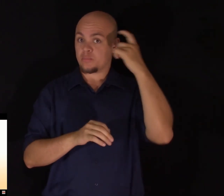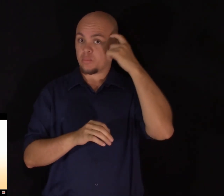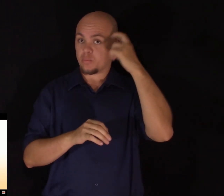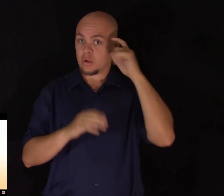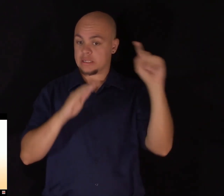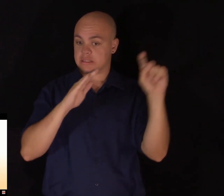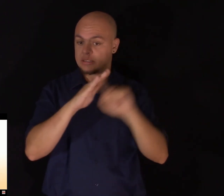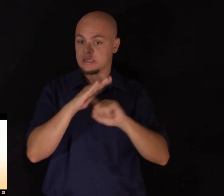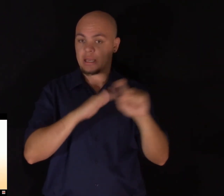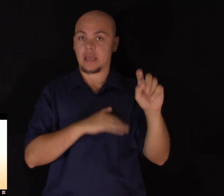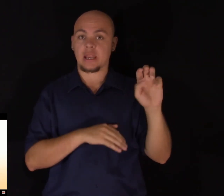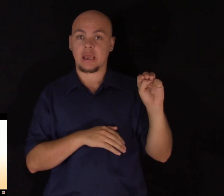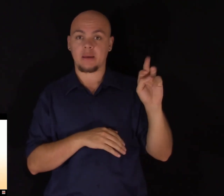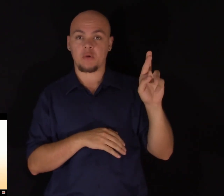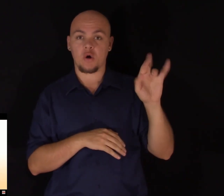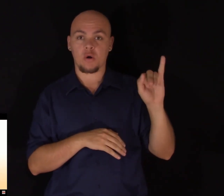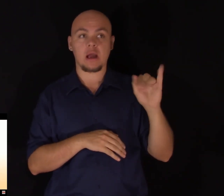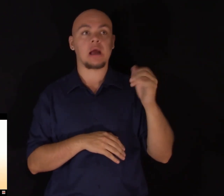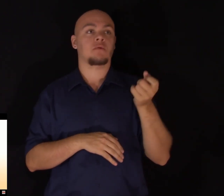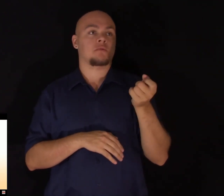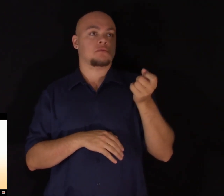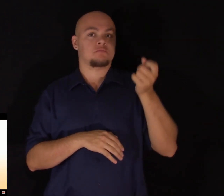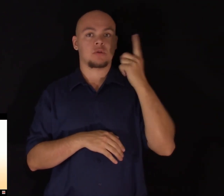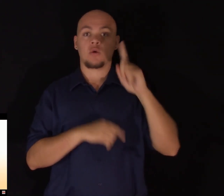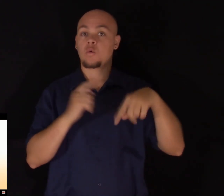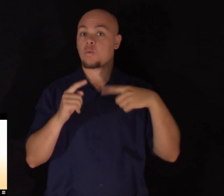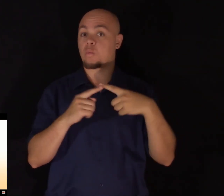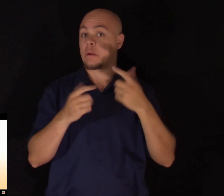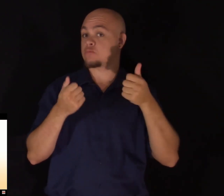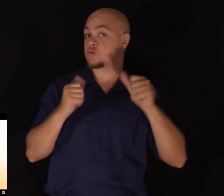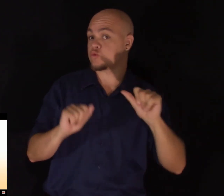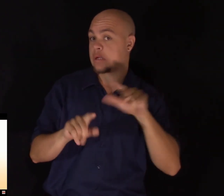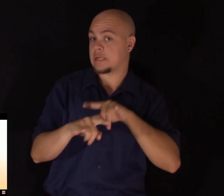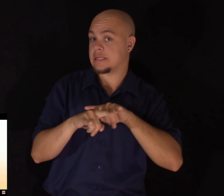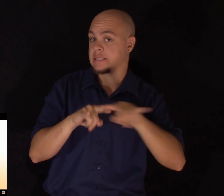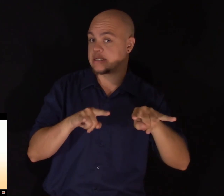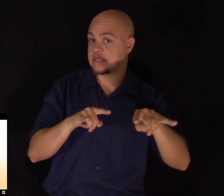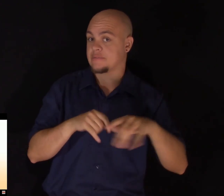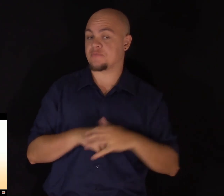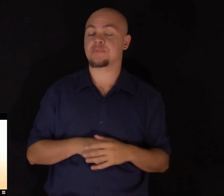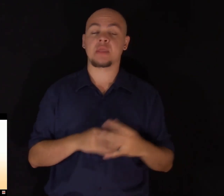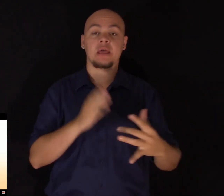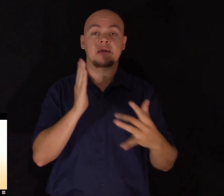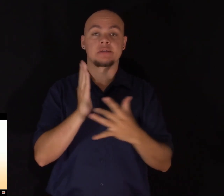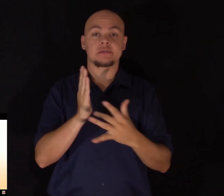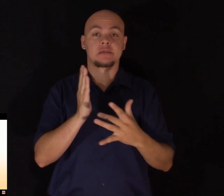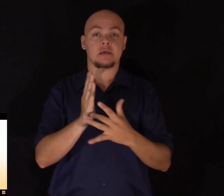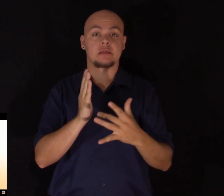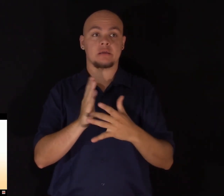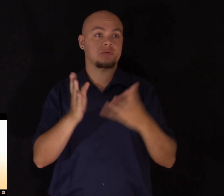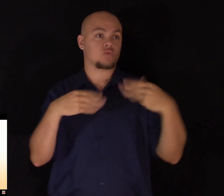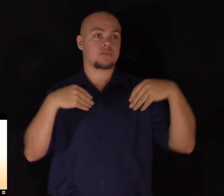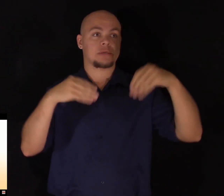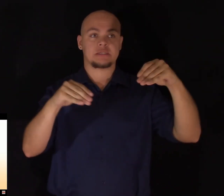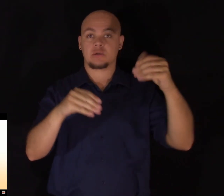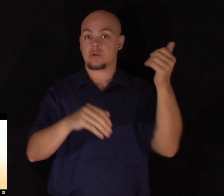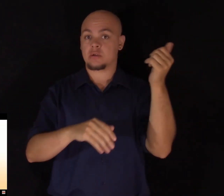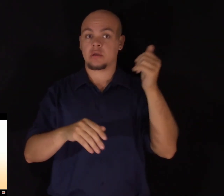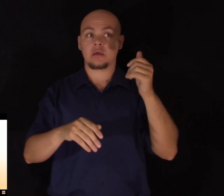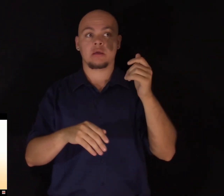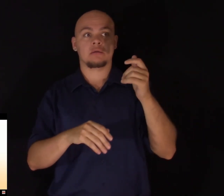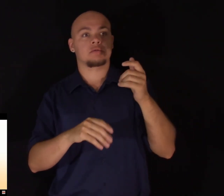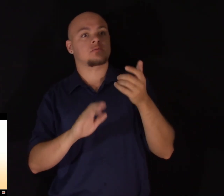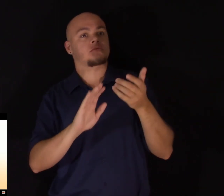MRIs that can decode the signals that our bodies send out when we're trying to be deceptive. And these technologies are going to be marketed to all of us as panaceas